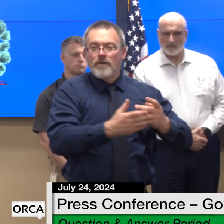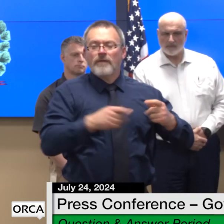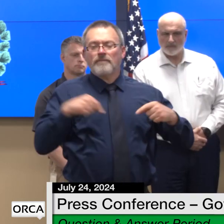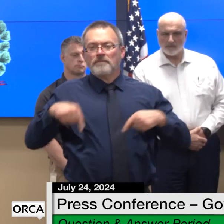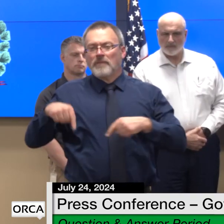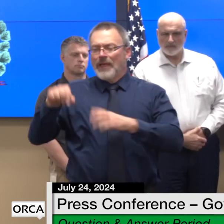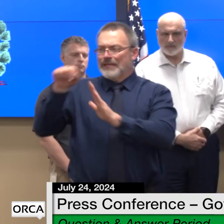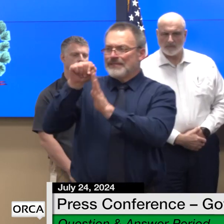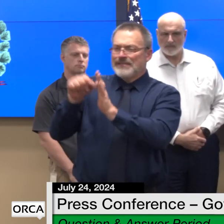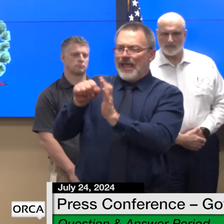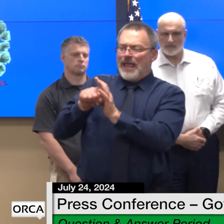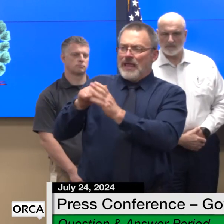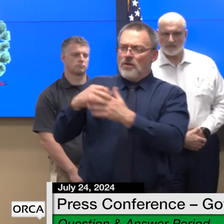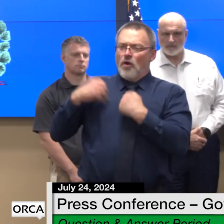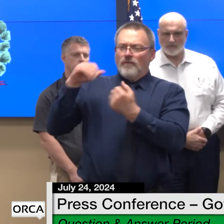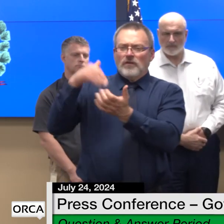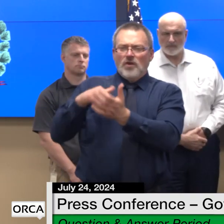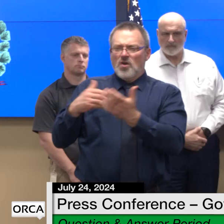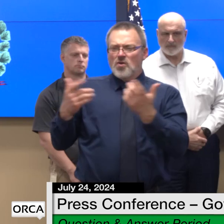FEMA